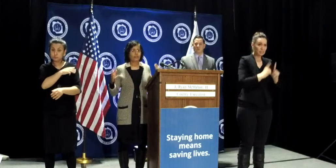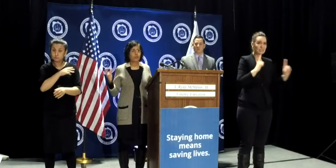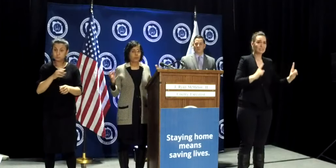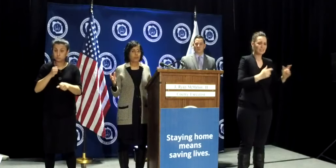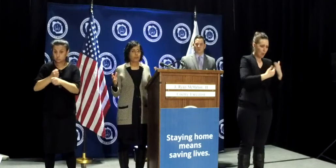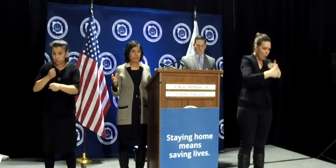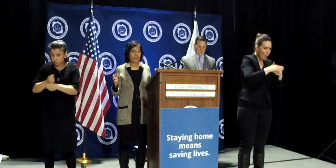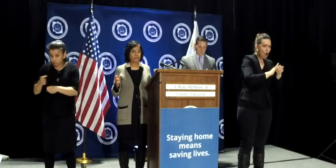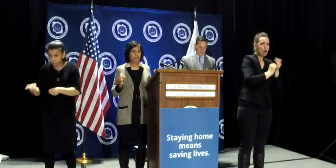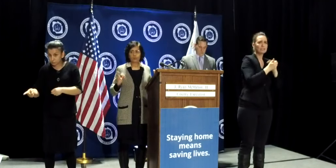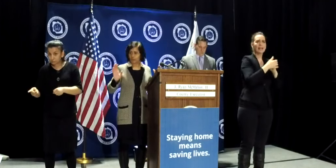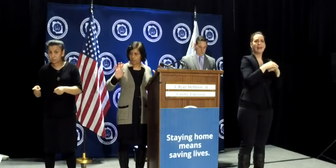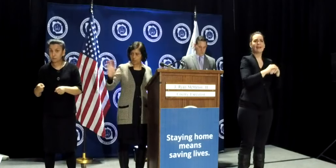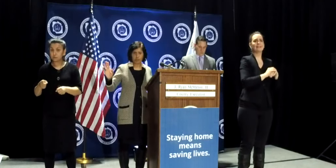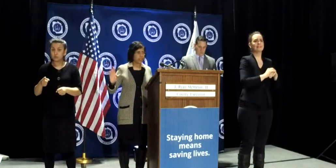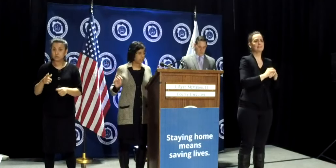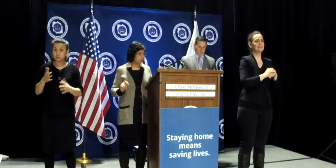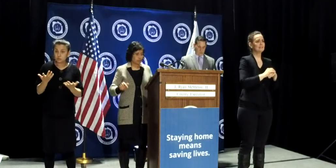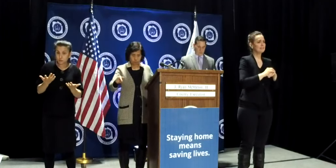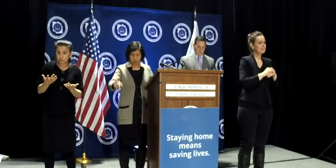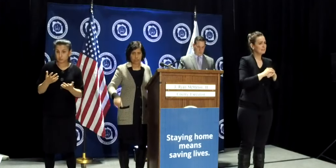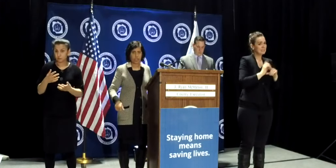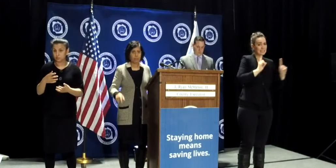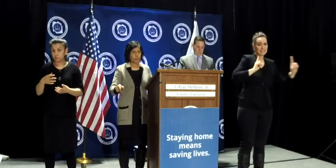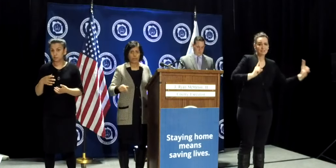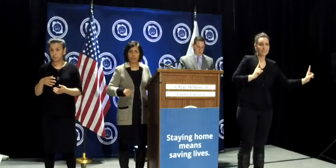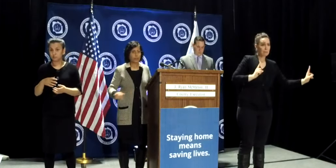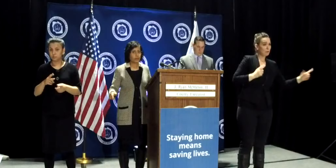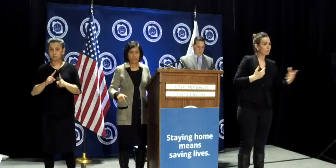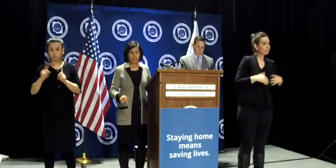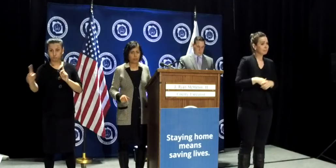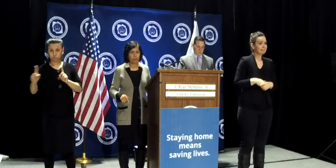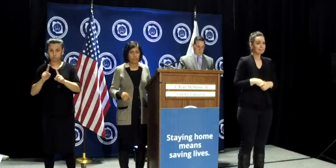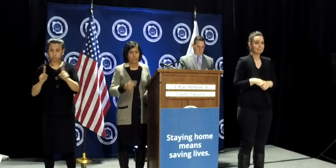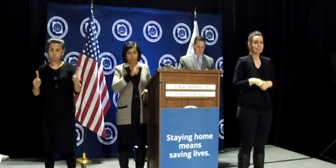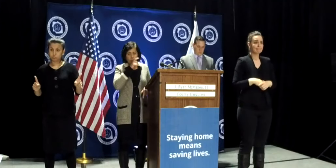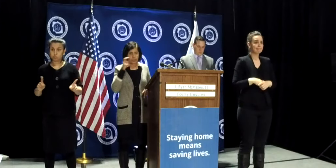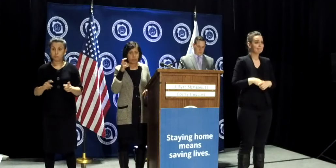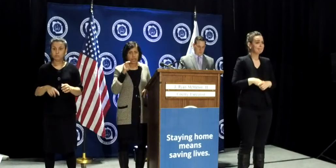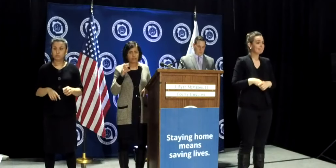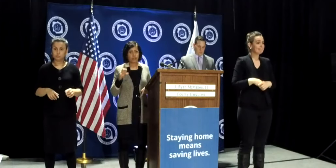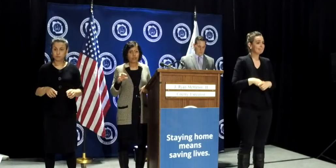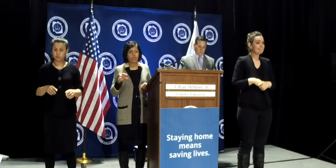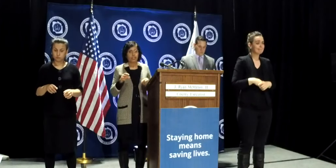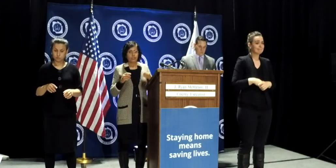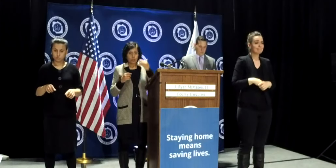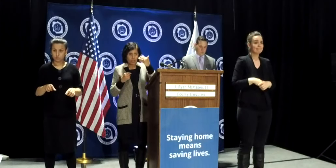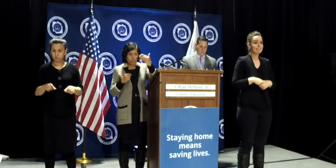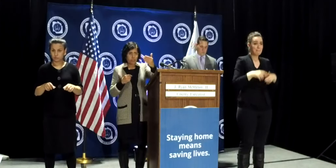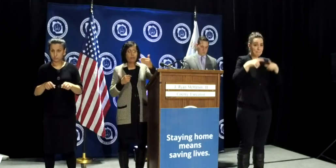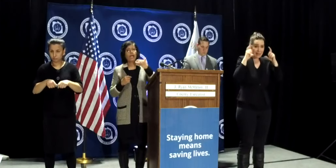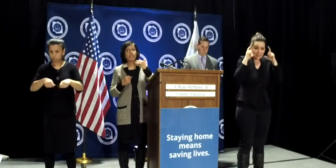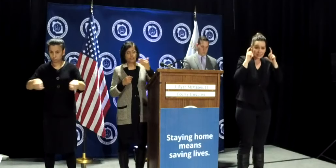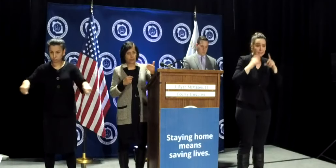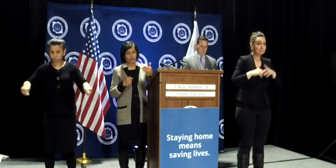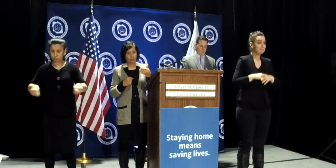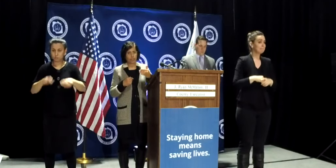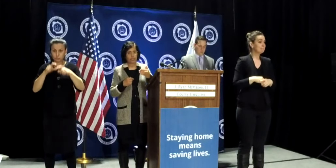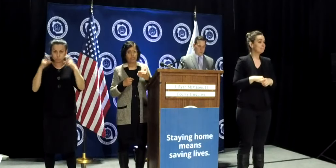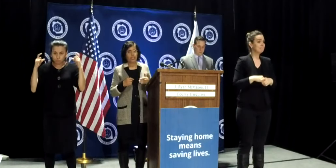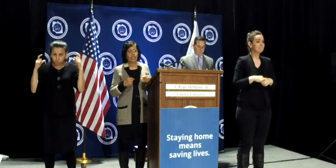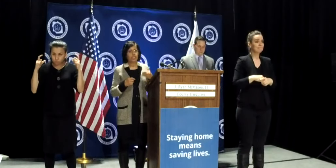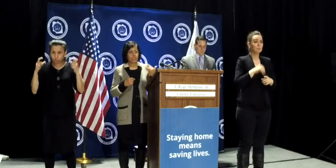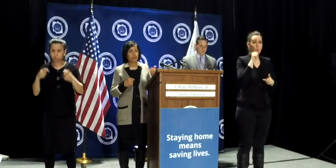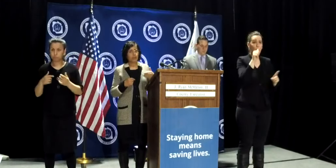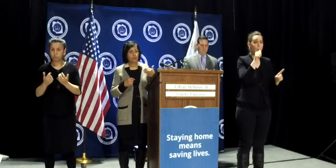that this is what we have in place. 6 feet, it means you put the tapes or any way you can come up, you put the mask on. So it reminders for